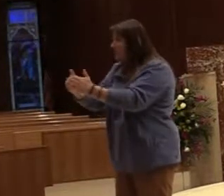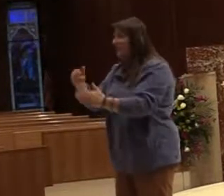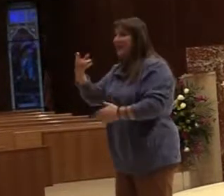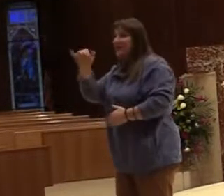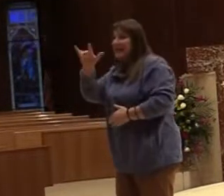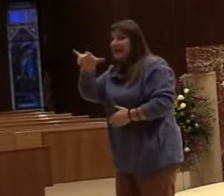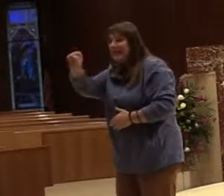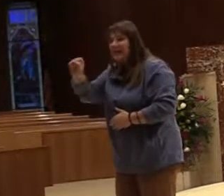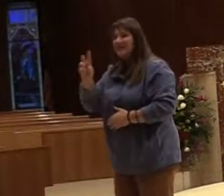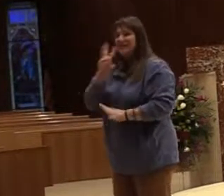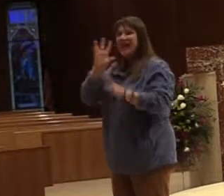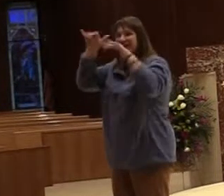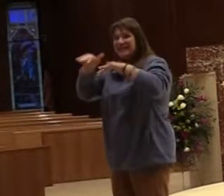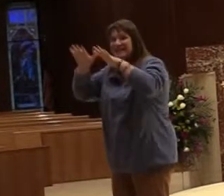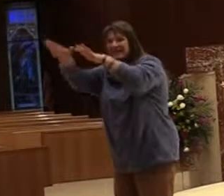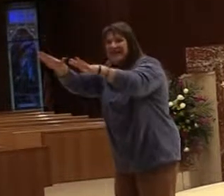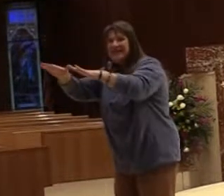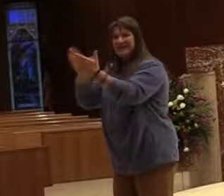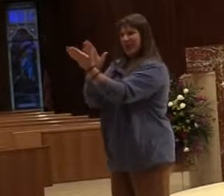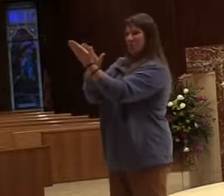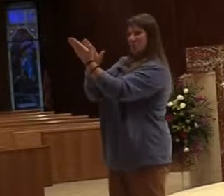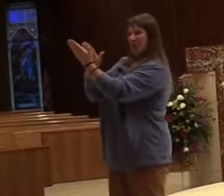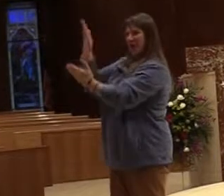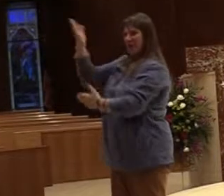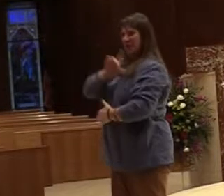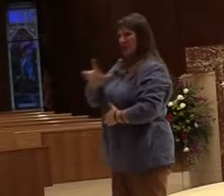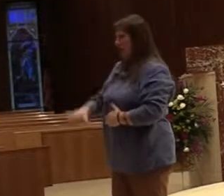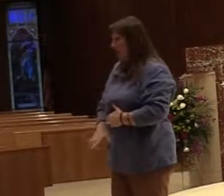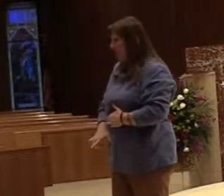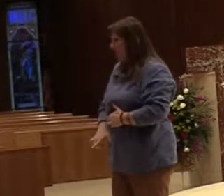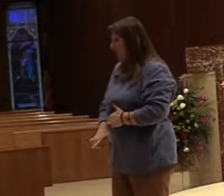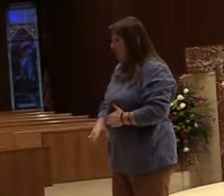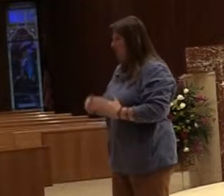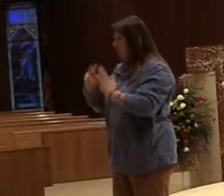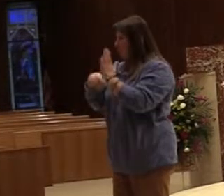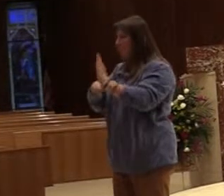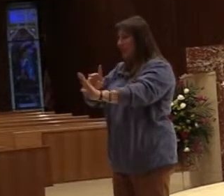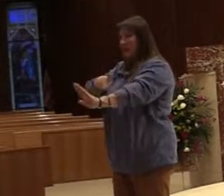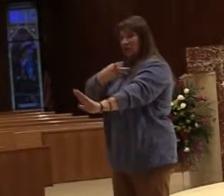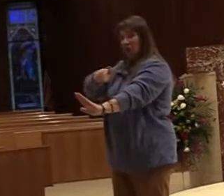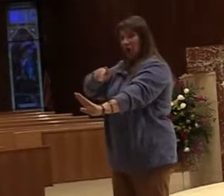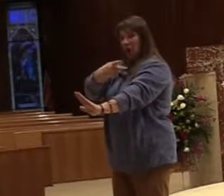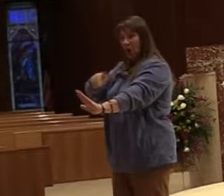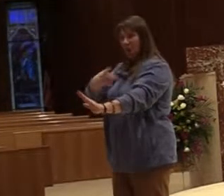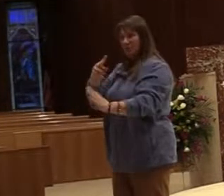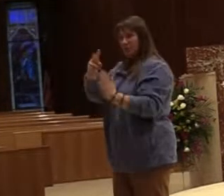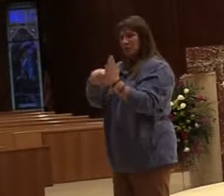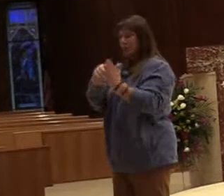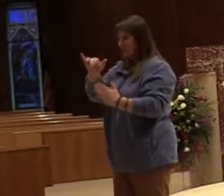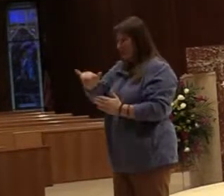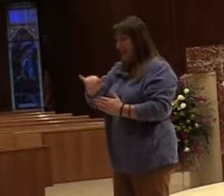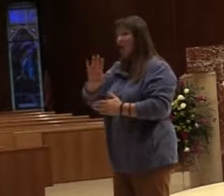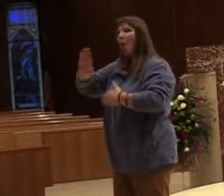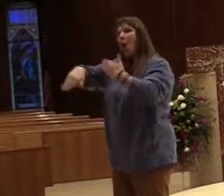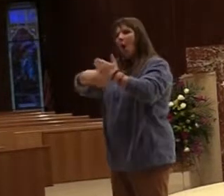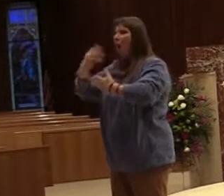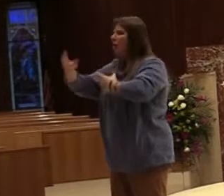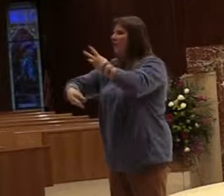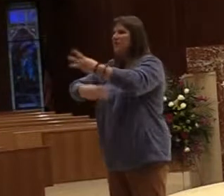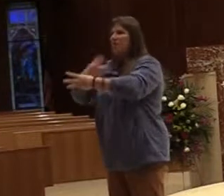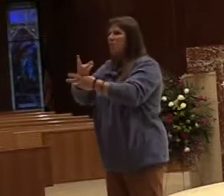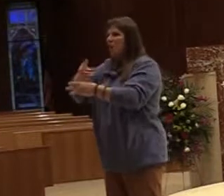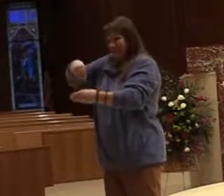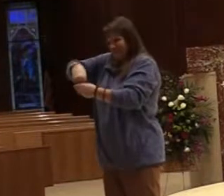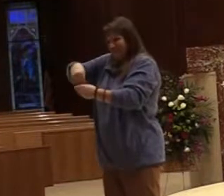see the hills and the sea often praising the Lord in the Psalms. that all creation is endowed with this gift from